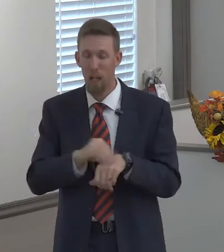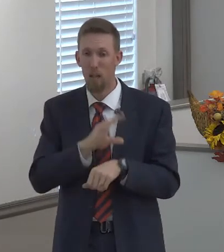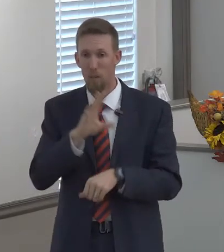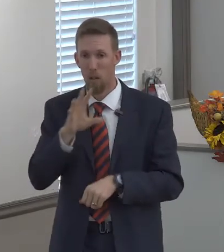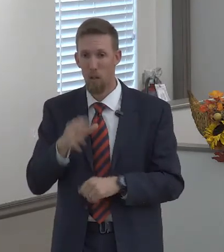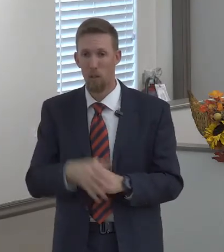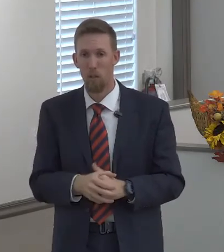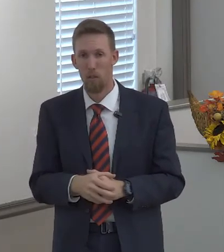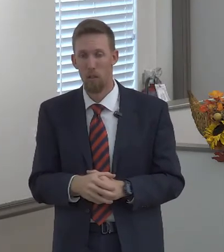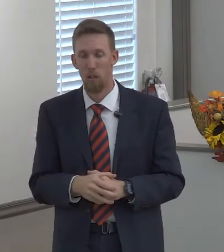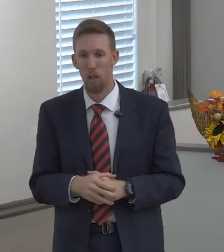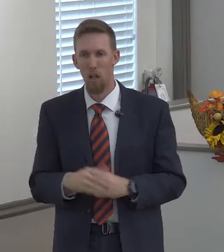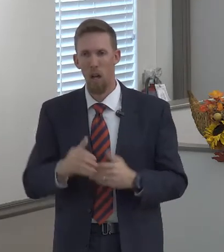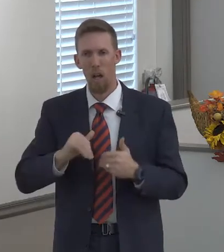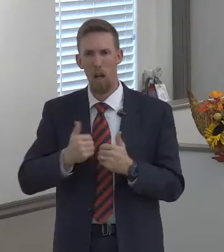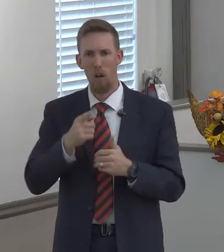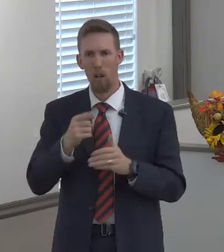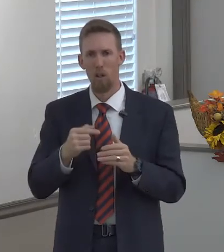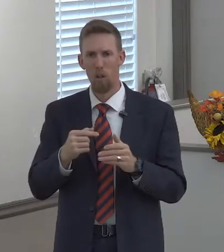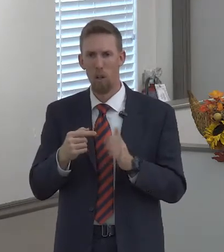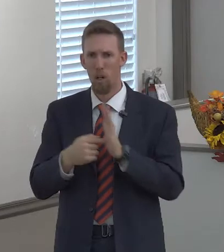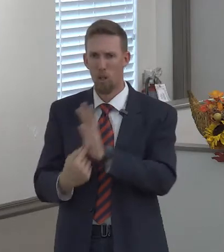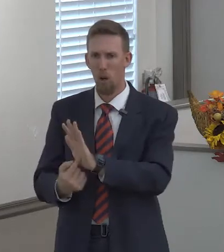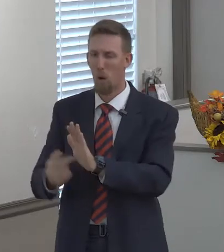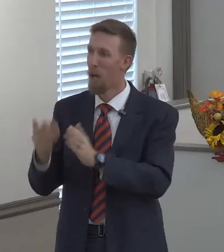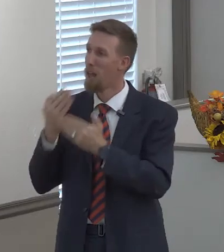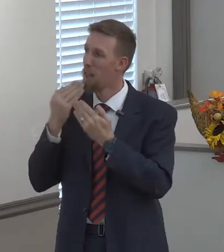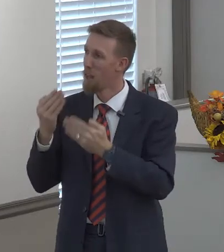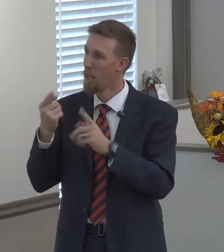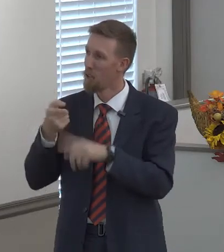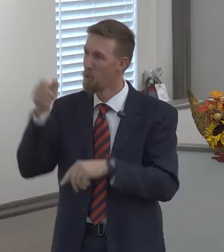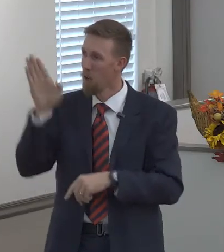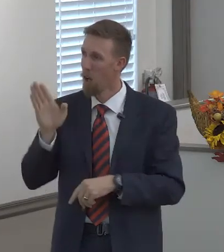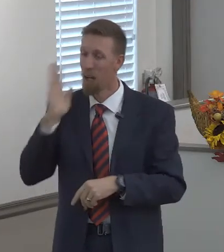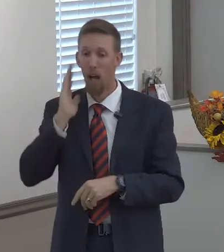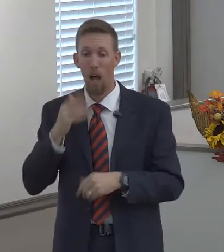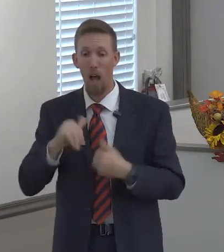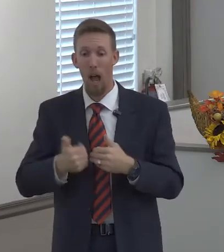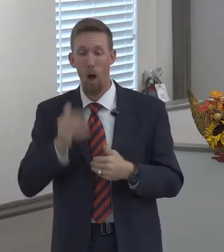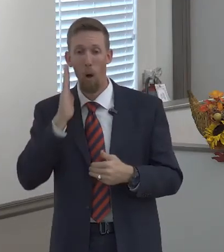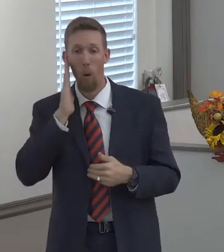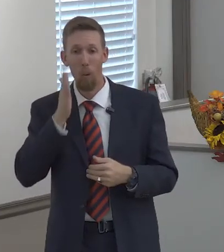us worshiping God and being faithful to His church